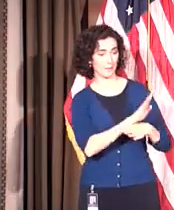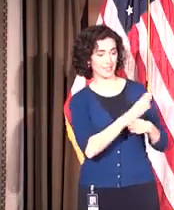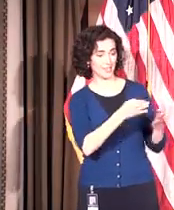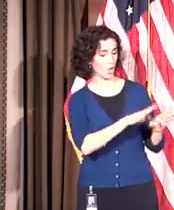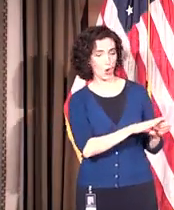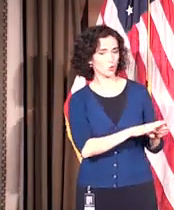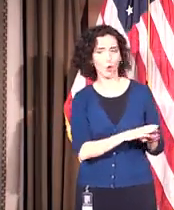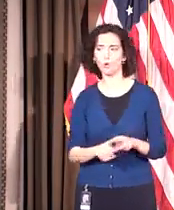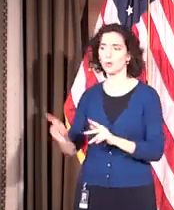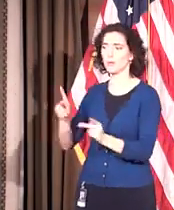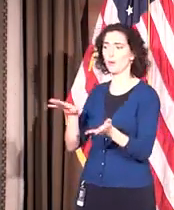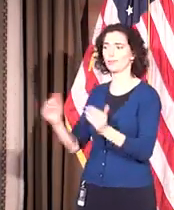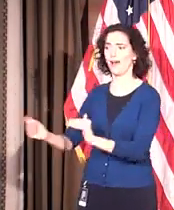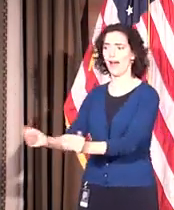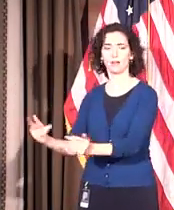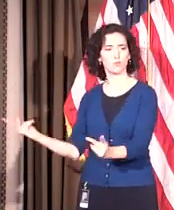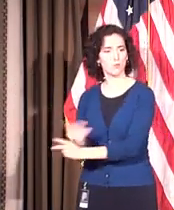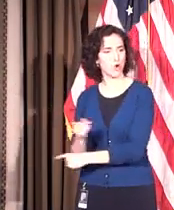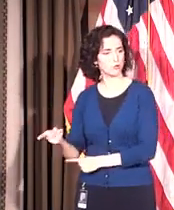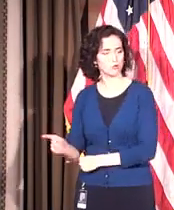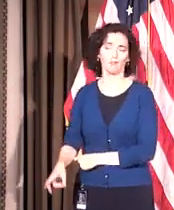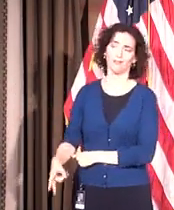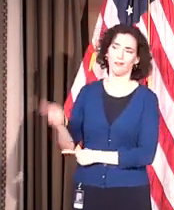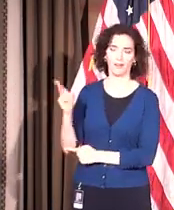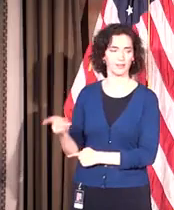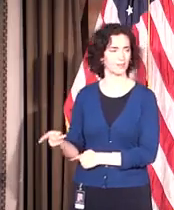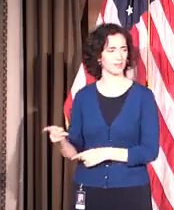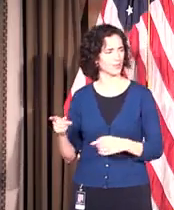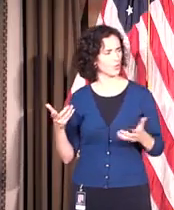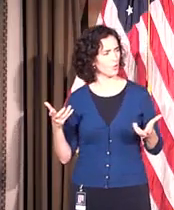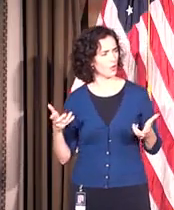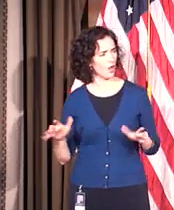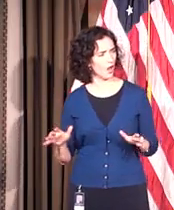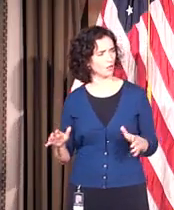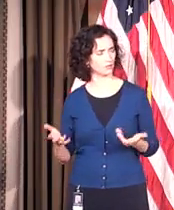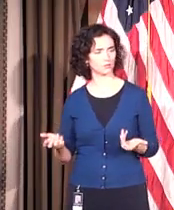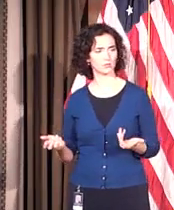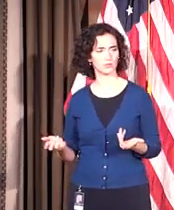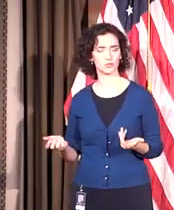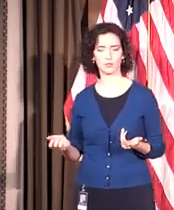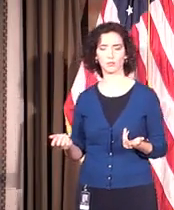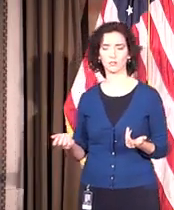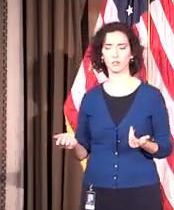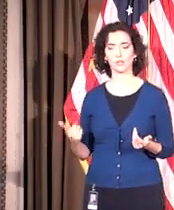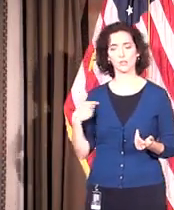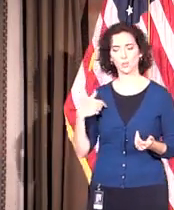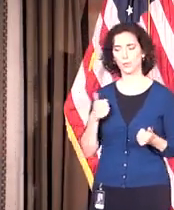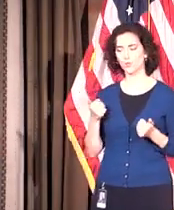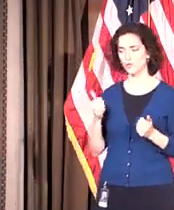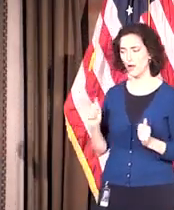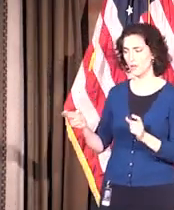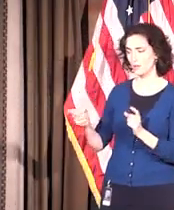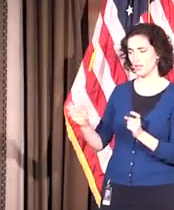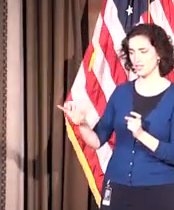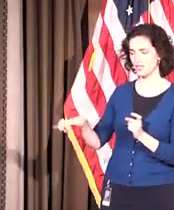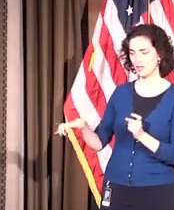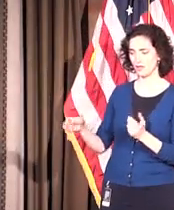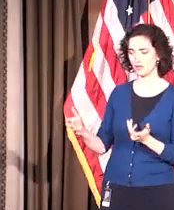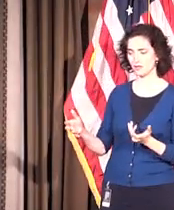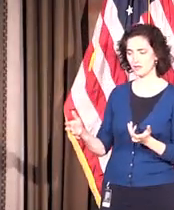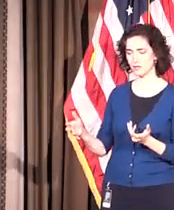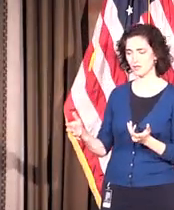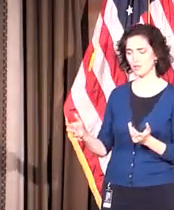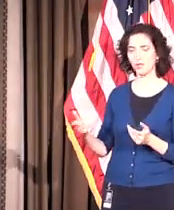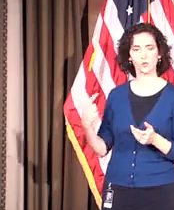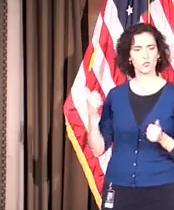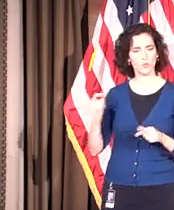lives and greater numbers that people who are dying from this disease. And we're trying to manage that and strike